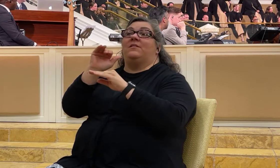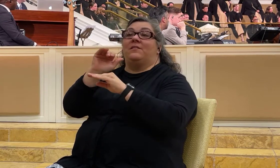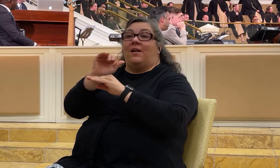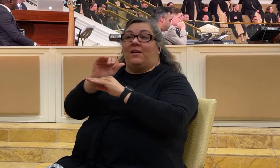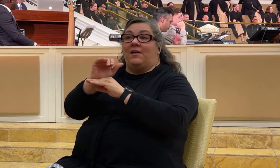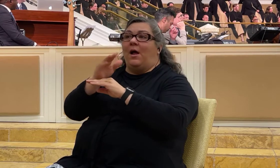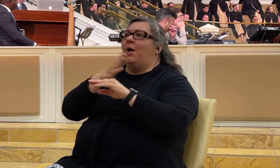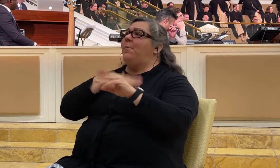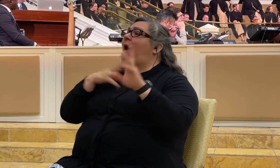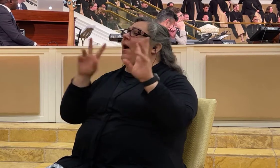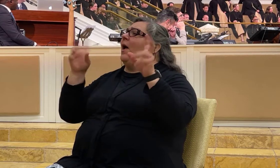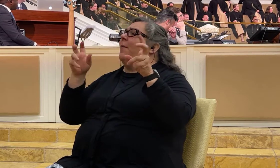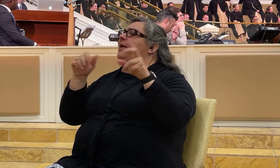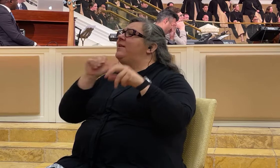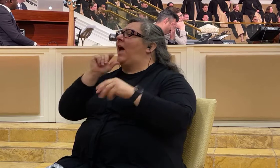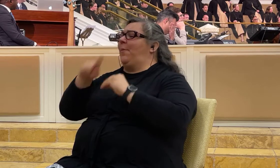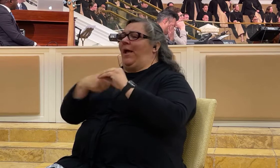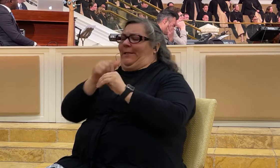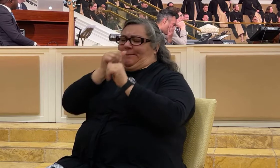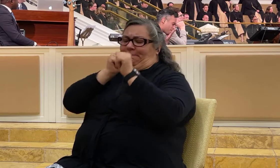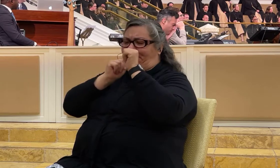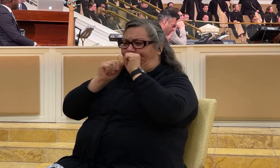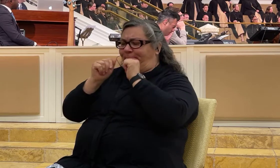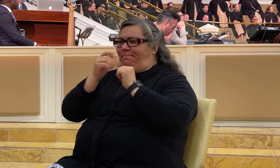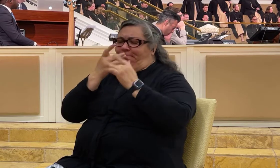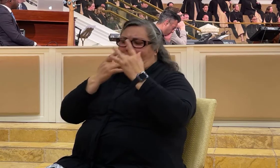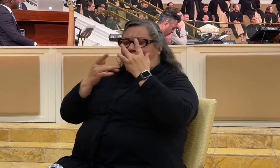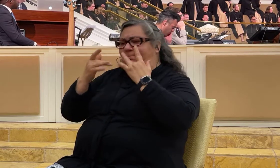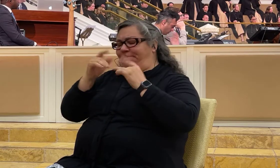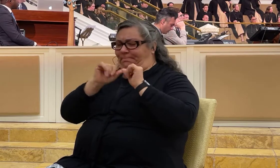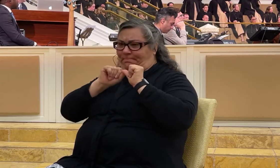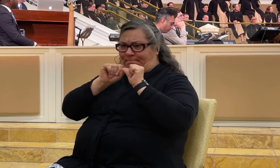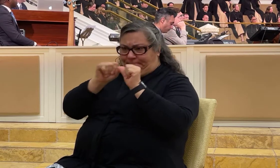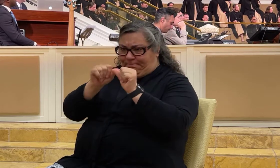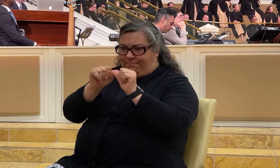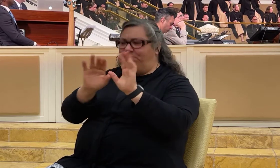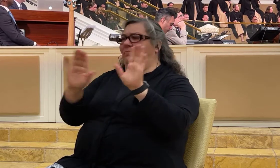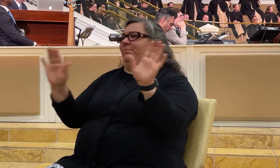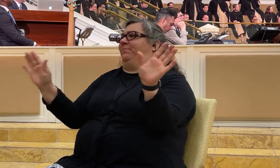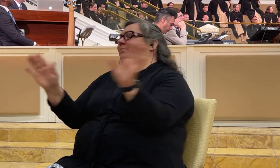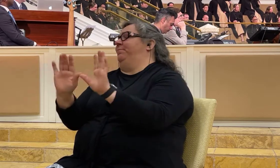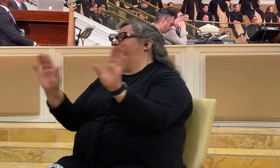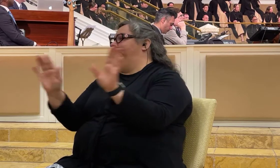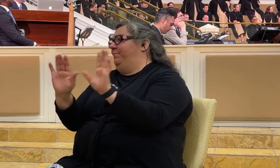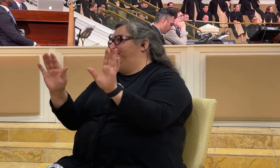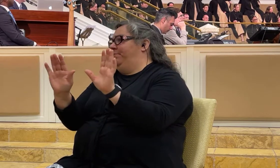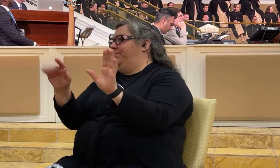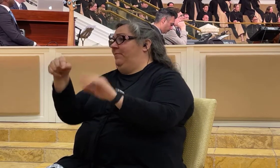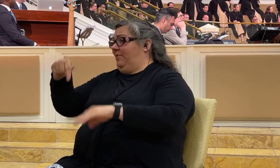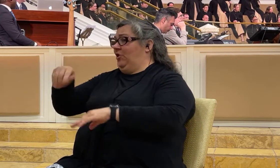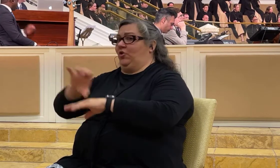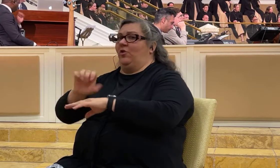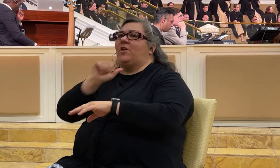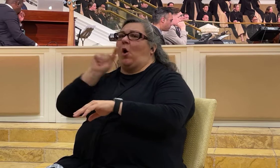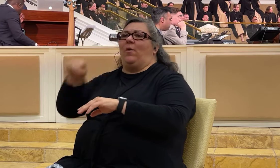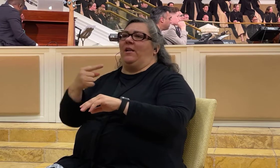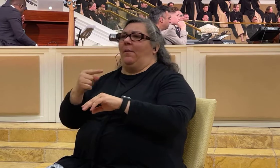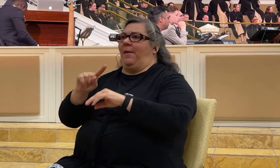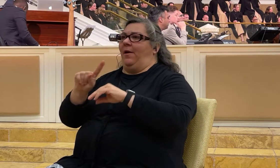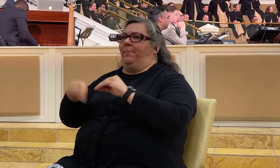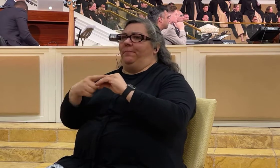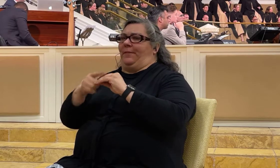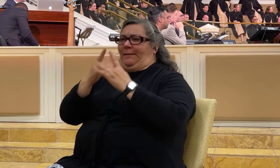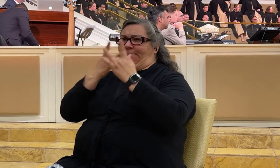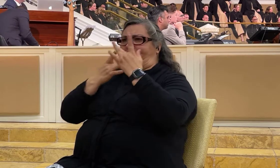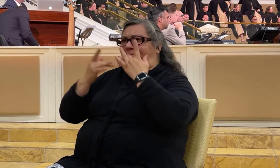is not about survival level. Nothing about this church has ever been since its foundation about just survival. We don't preach